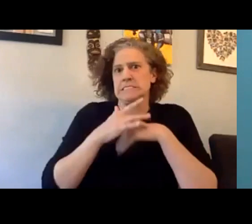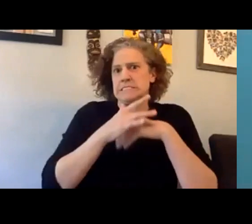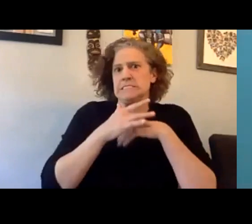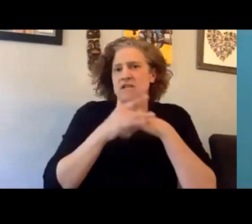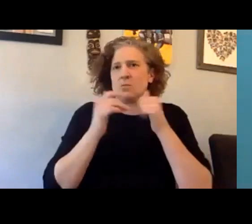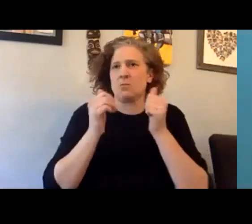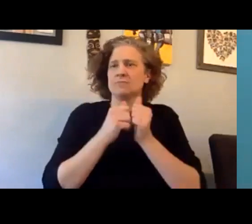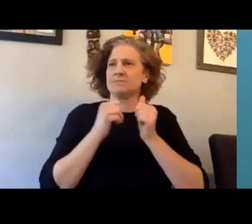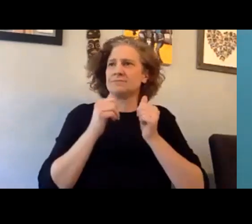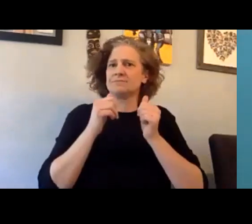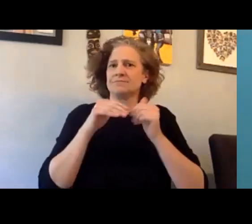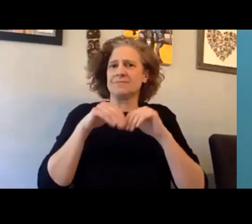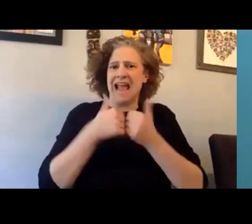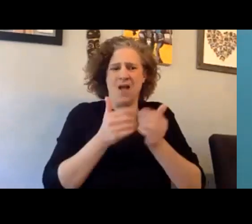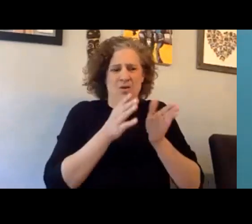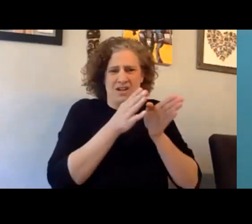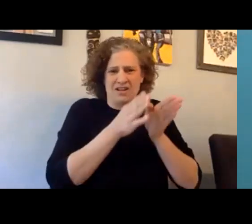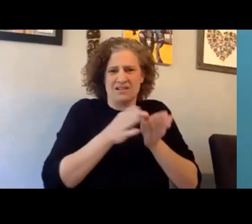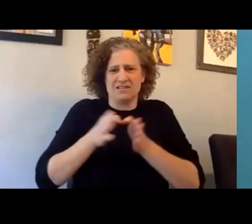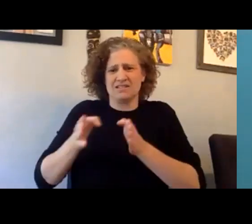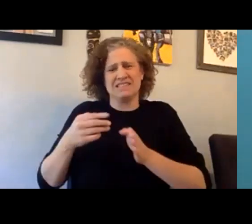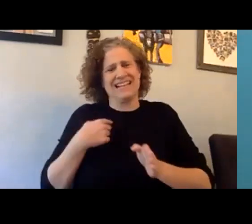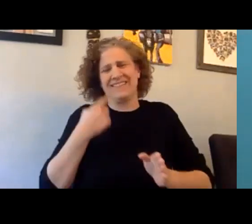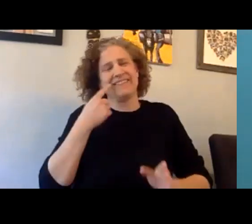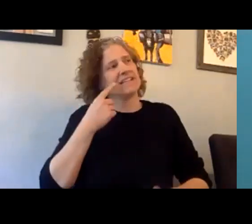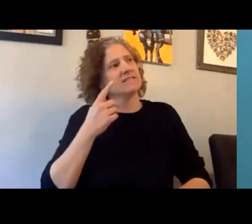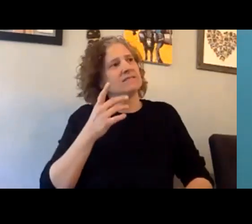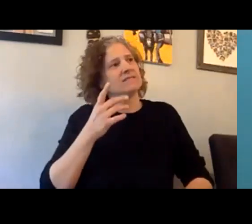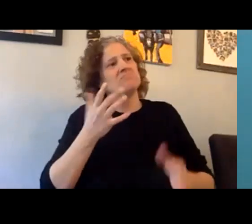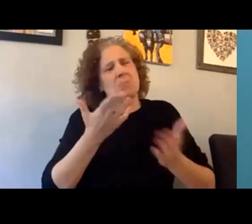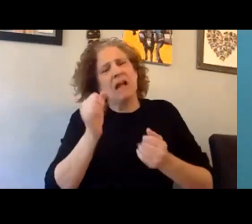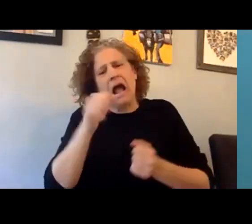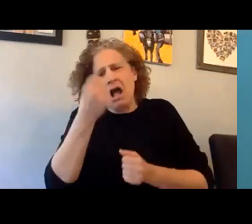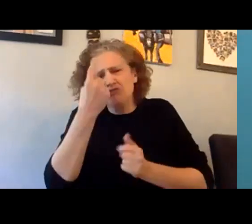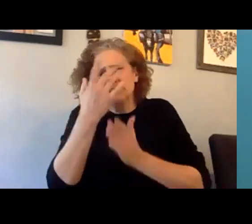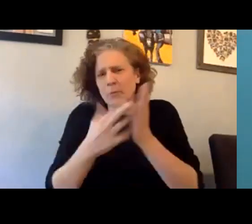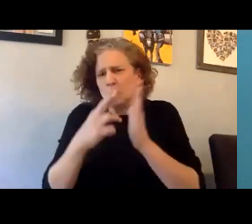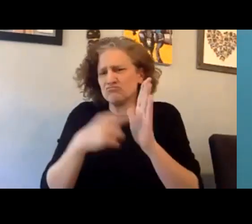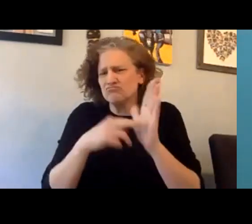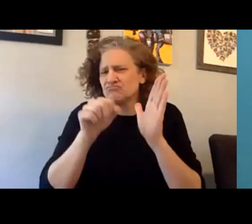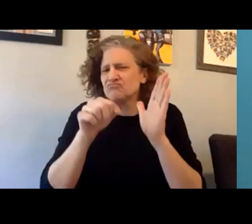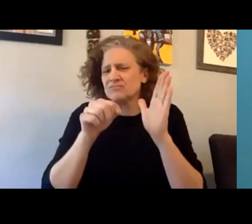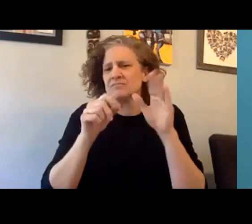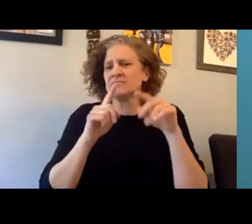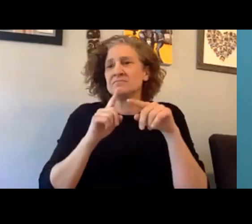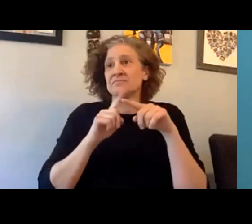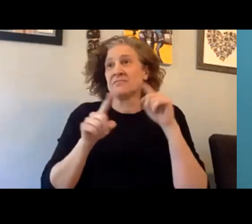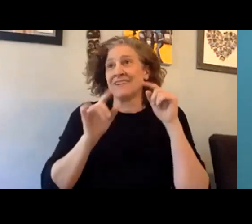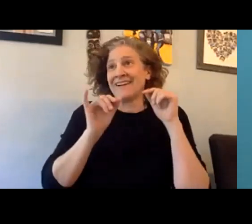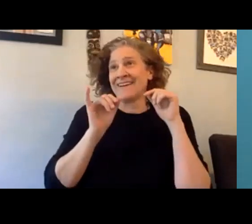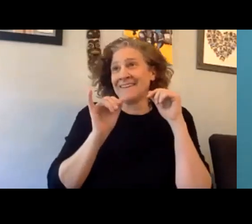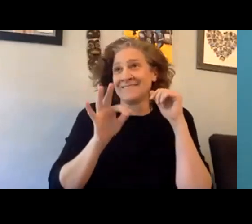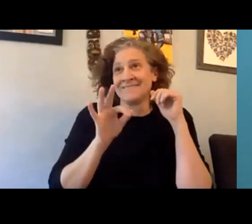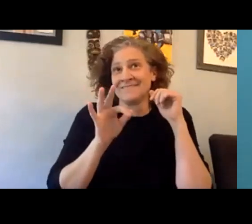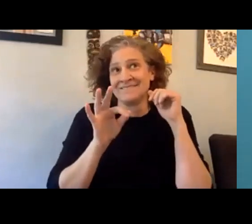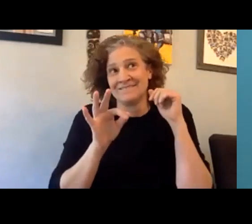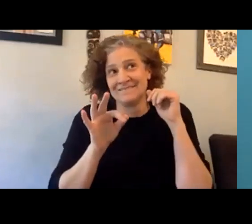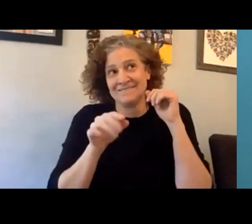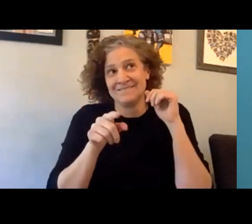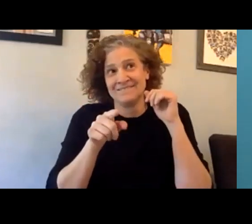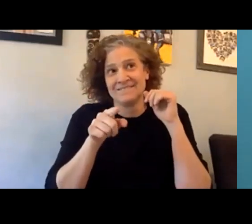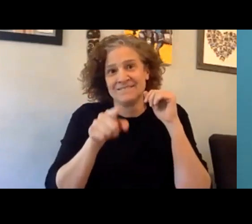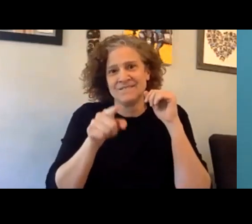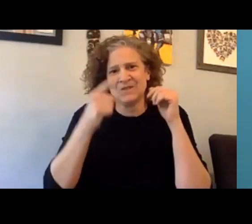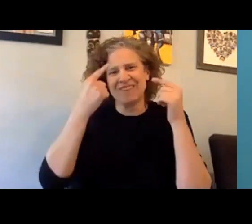they really get stuck on how to order words in their sentences. And I do understand there are some rules,